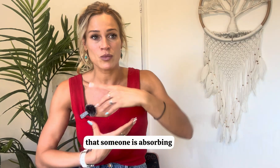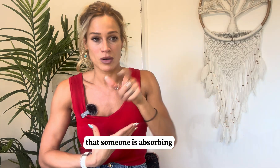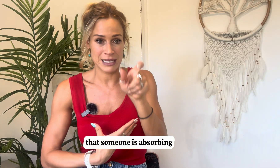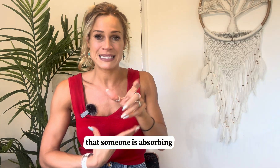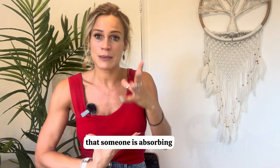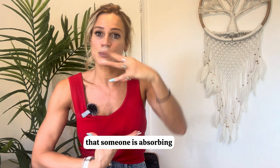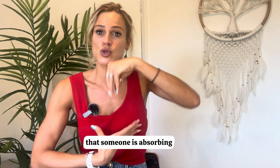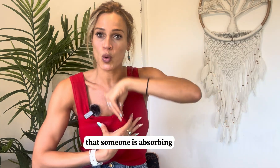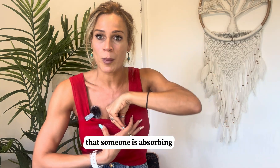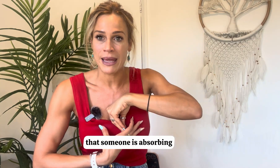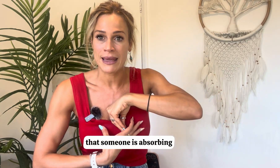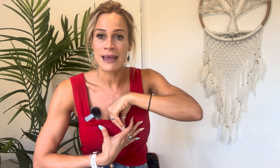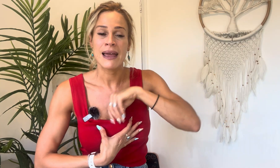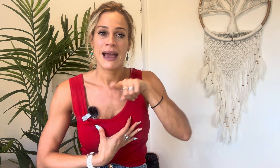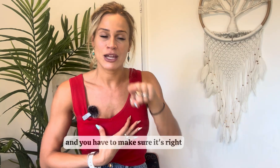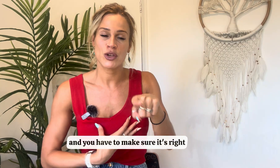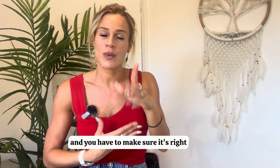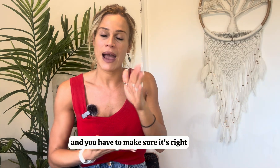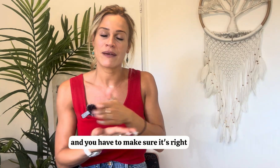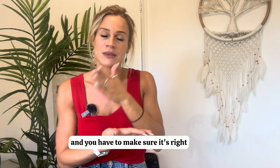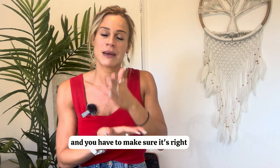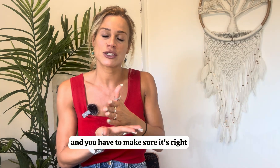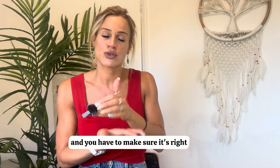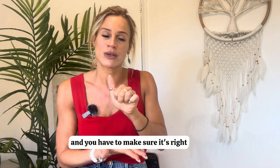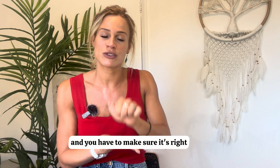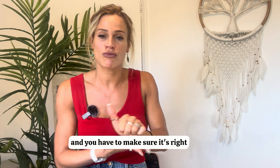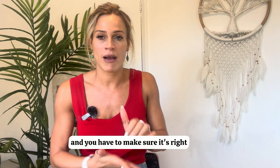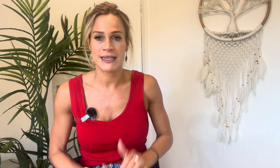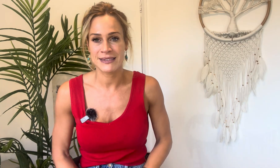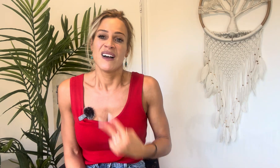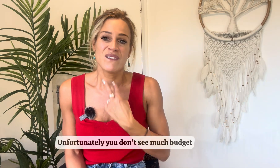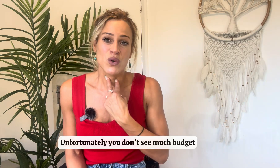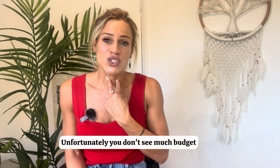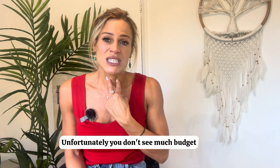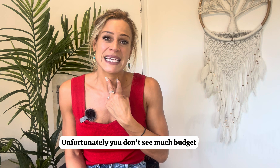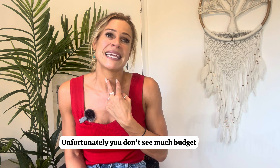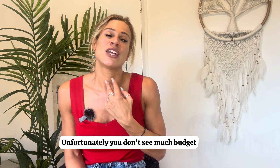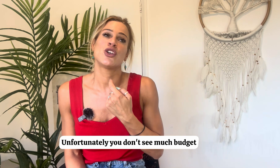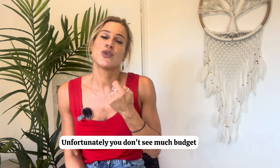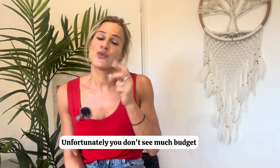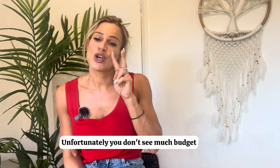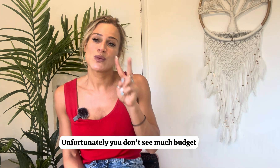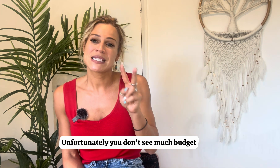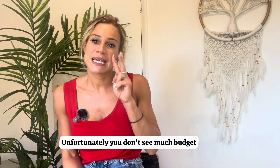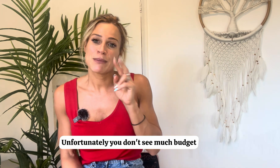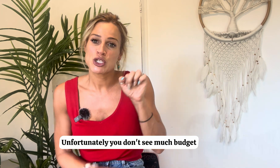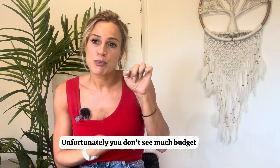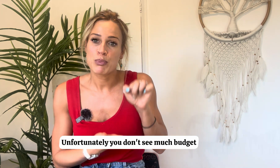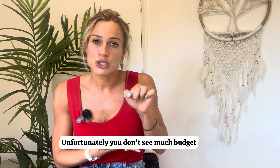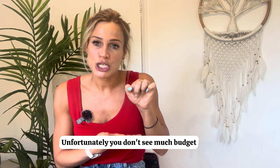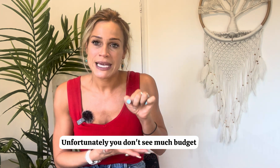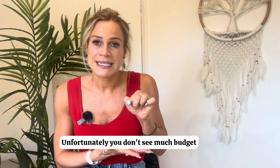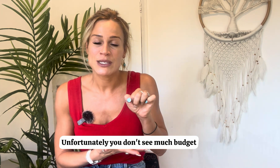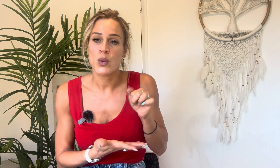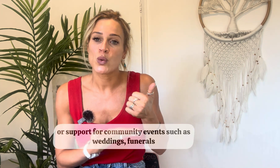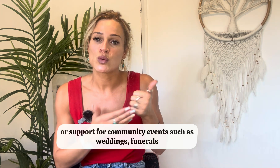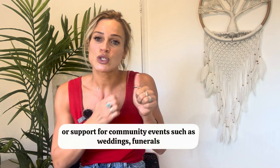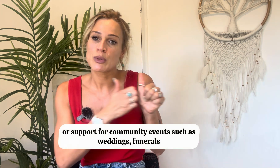someone is absorbing and you have to make sure it's right. Unfortunately, you don't see much budget or